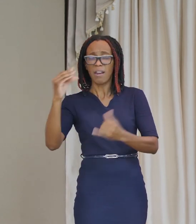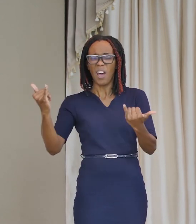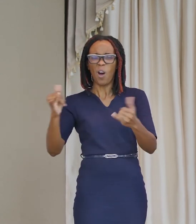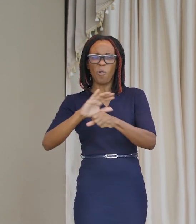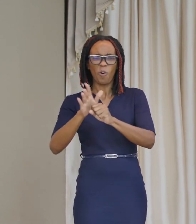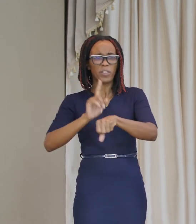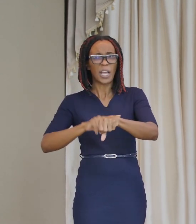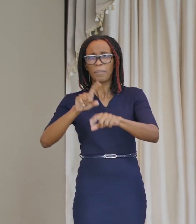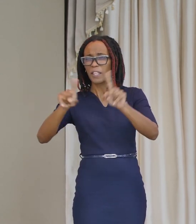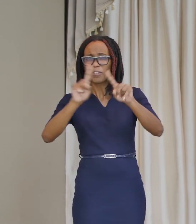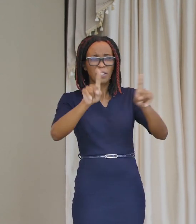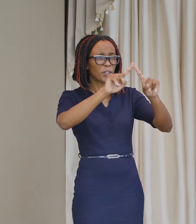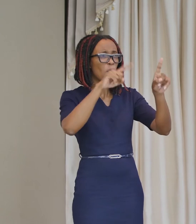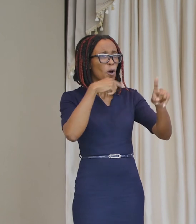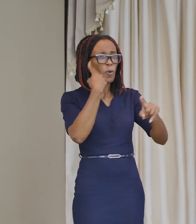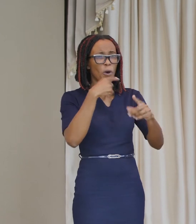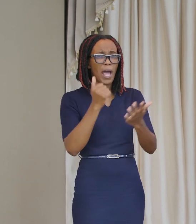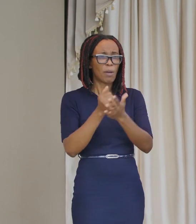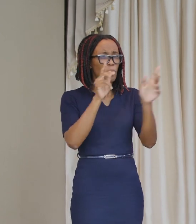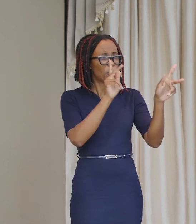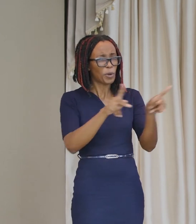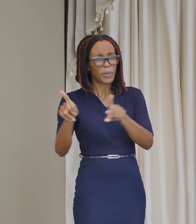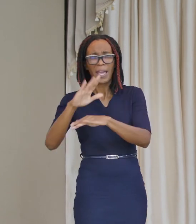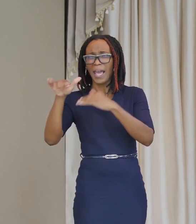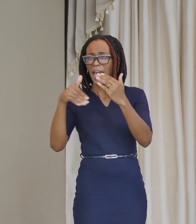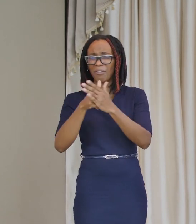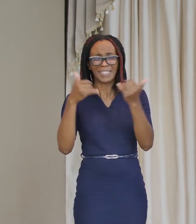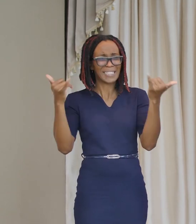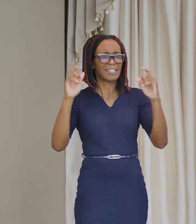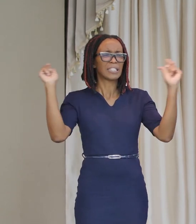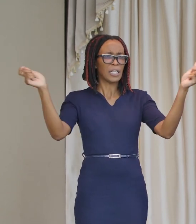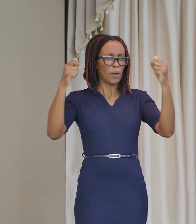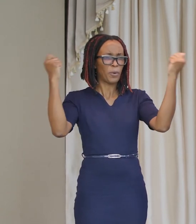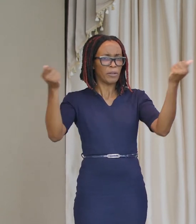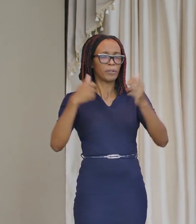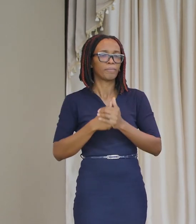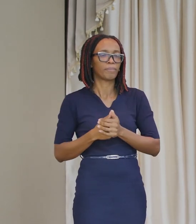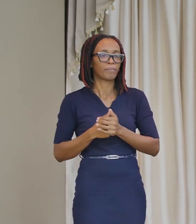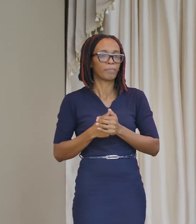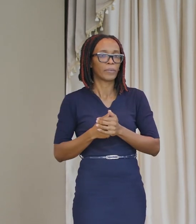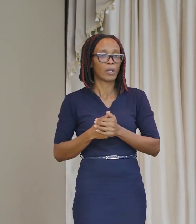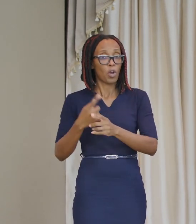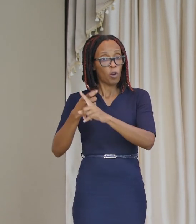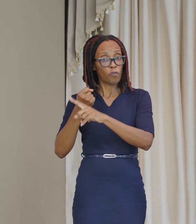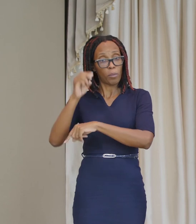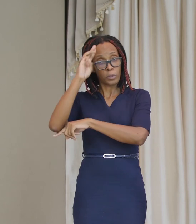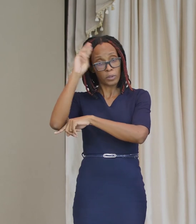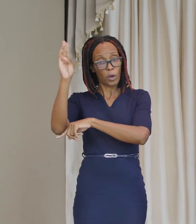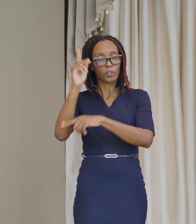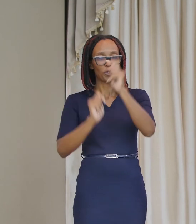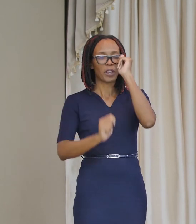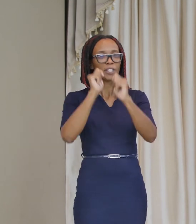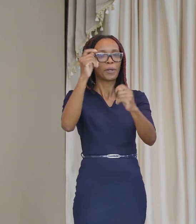that assisted with preparing and executing this ceremony this morning. On behalf of ScoutsTT, thank